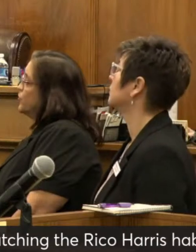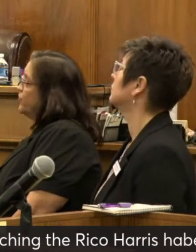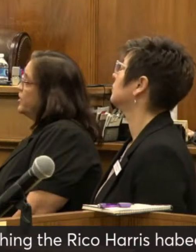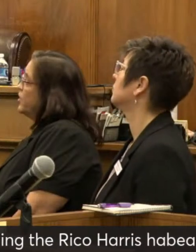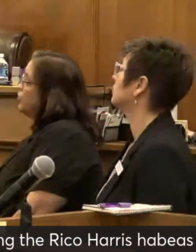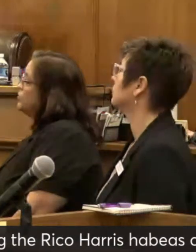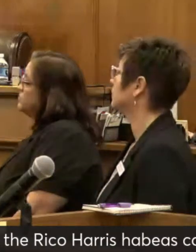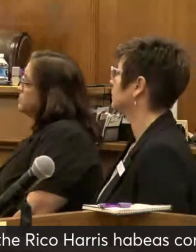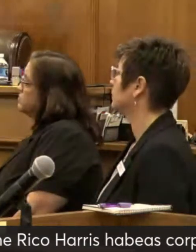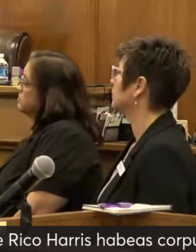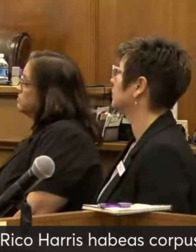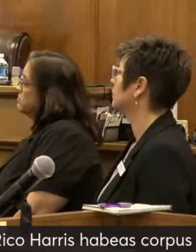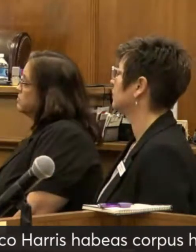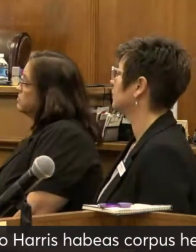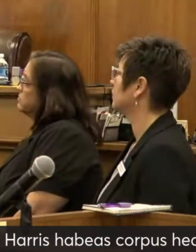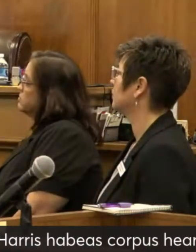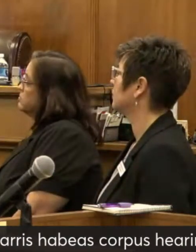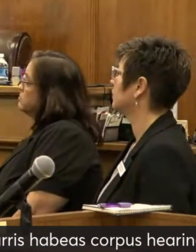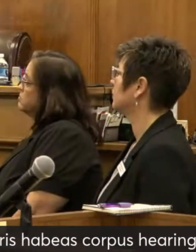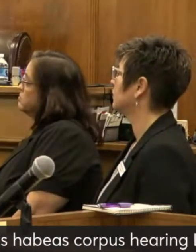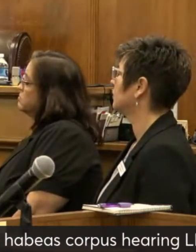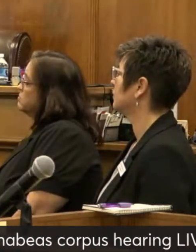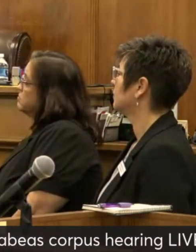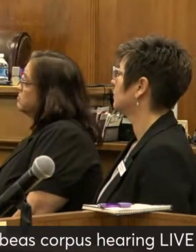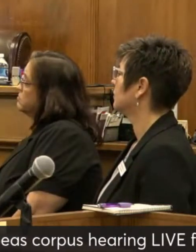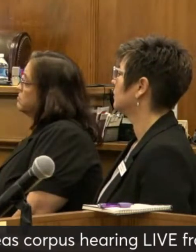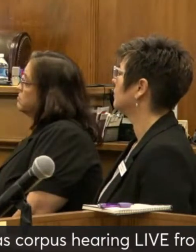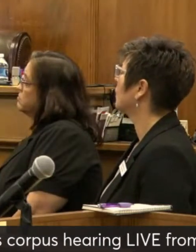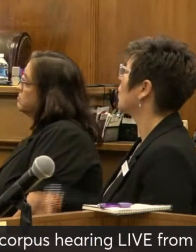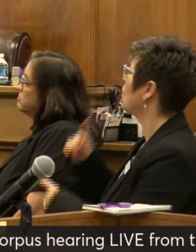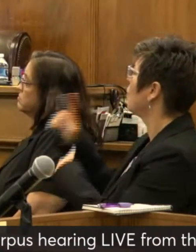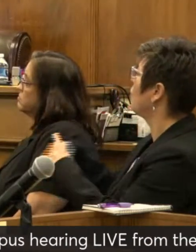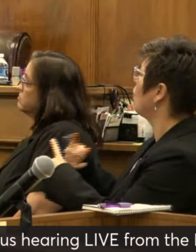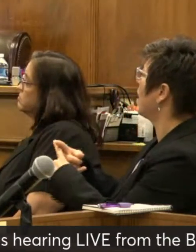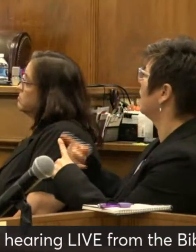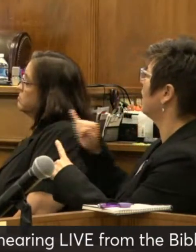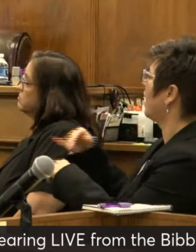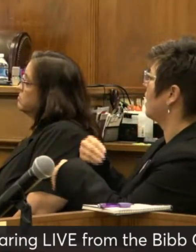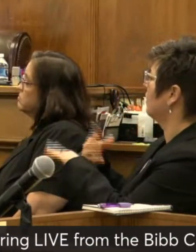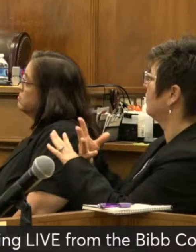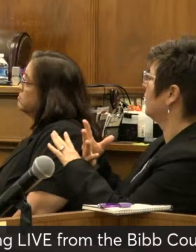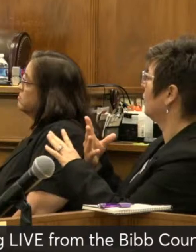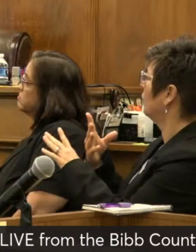Yes, through video. Do you know about when that happened?